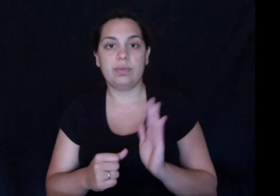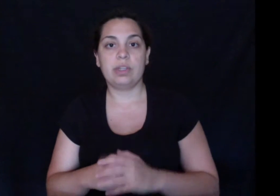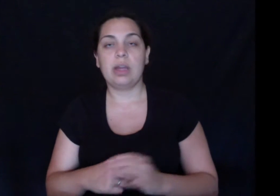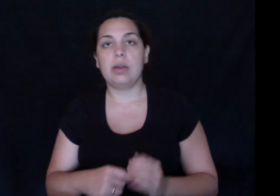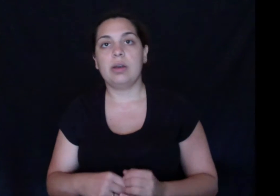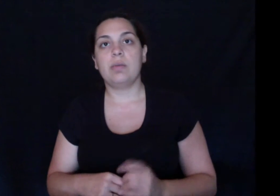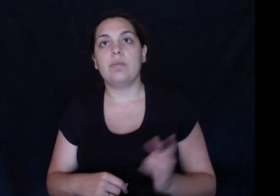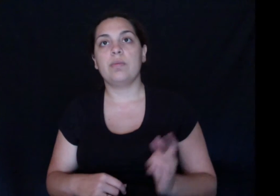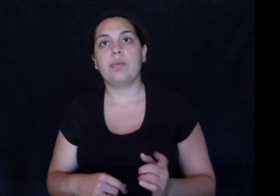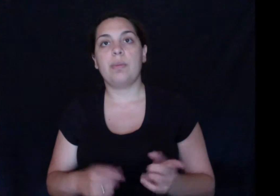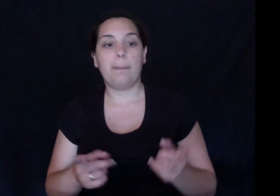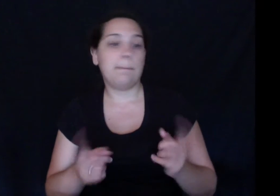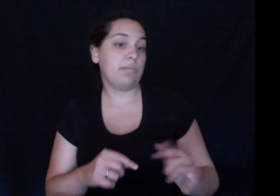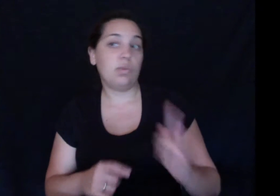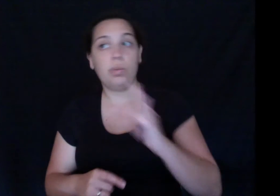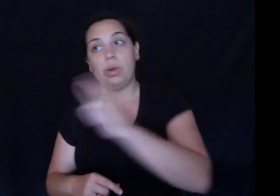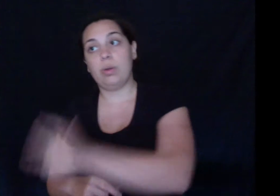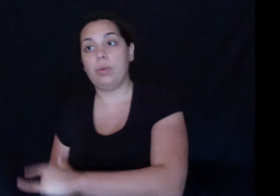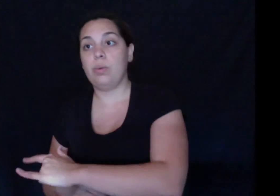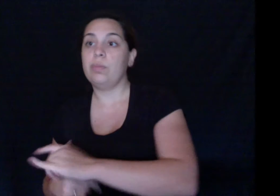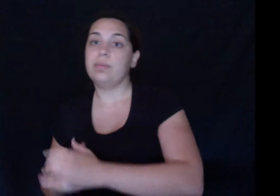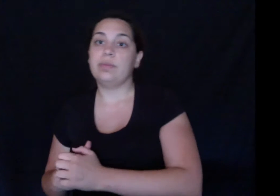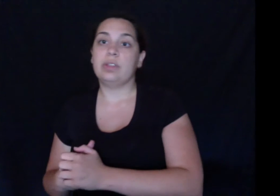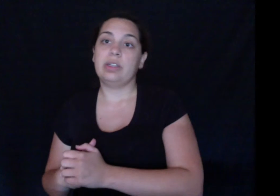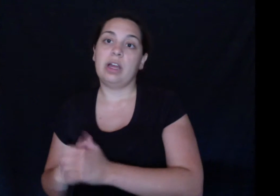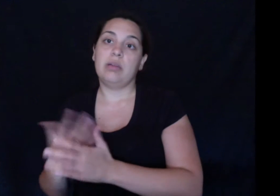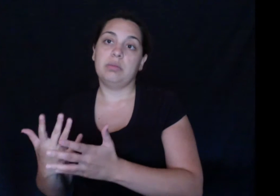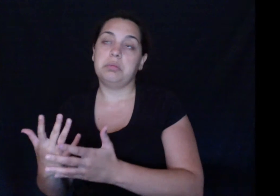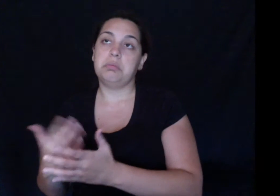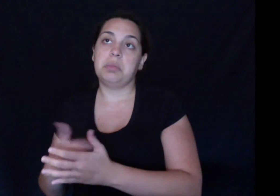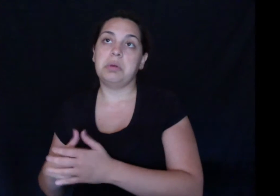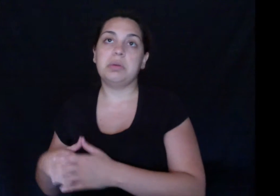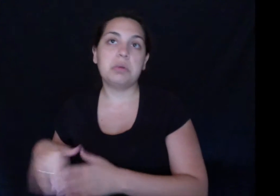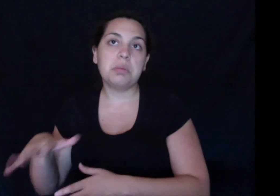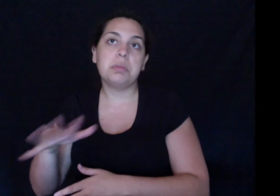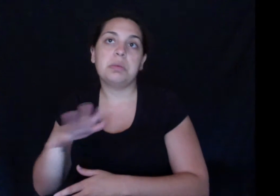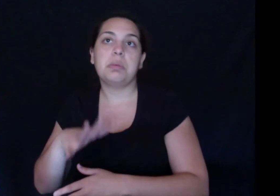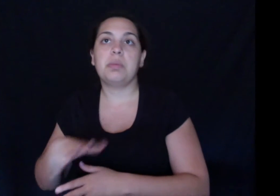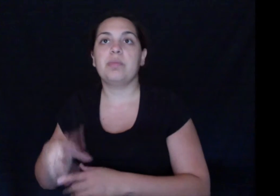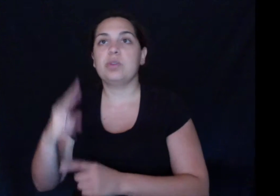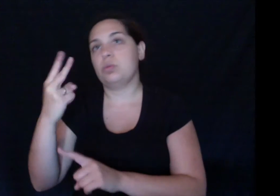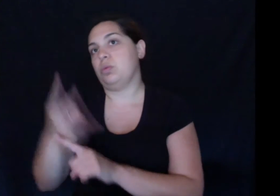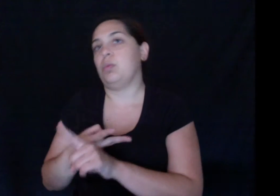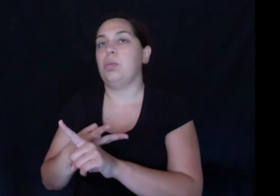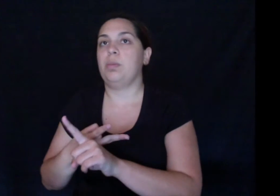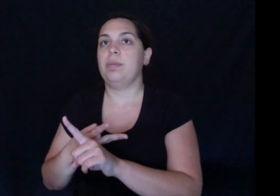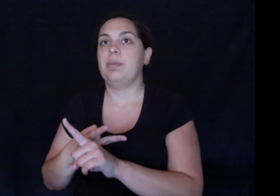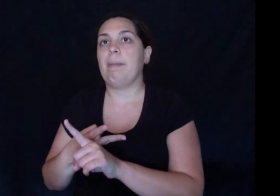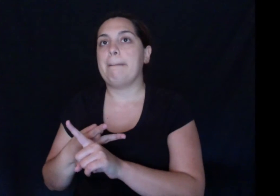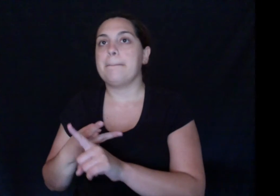a policy of not releasing any sort of information about the recipient or the donor, either